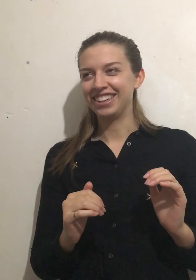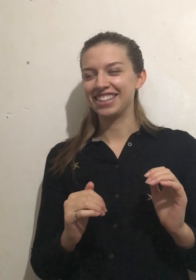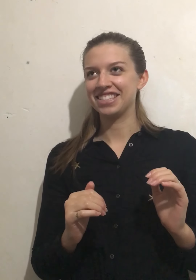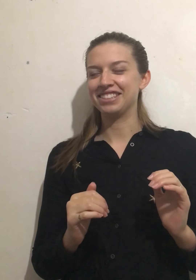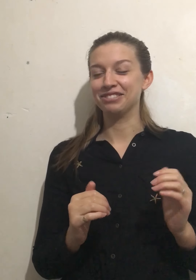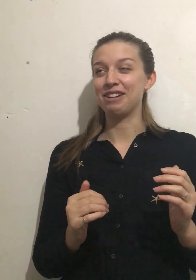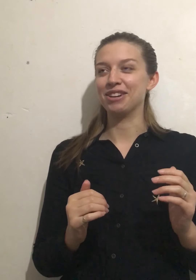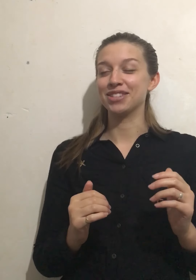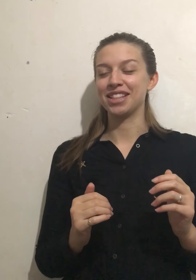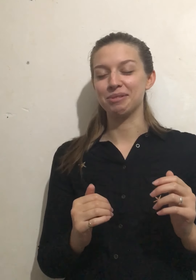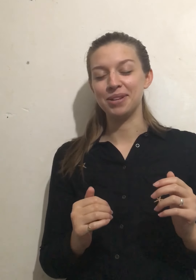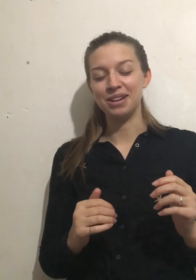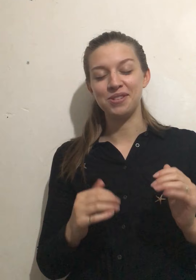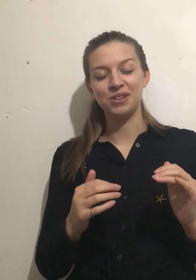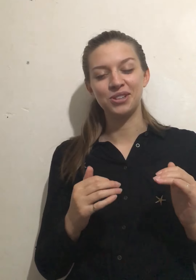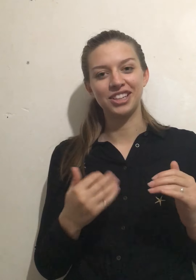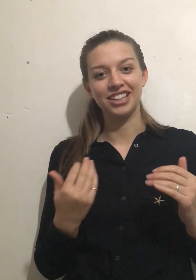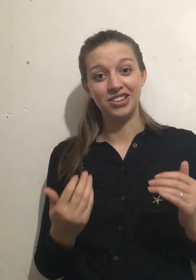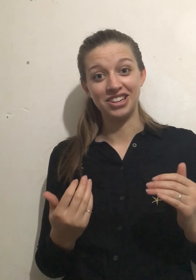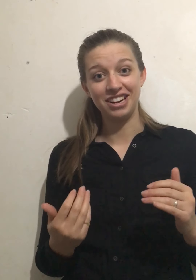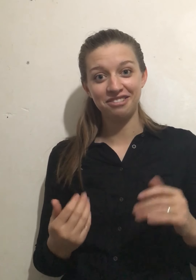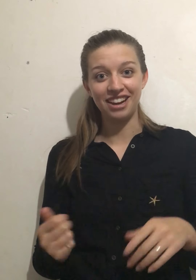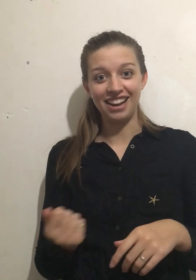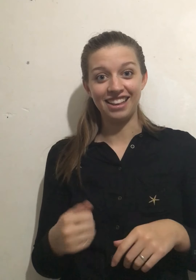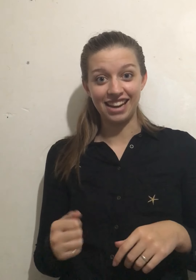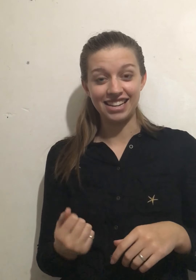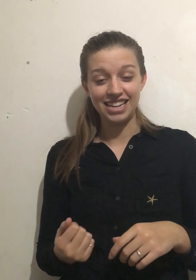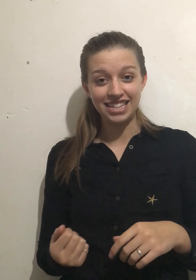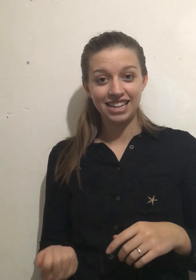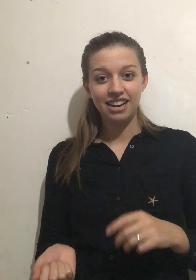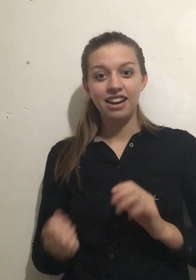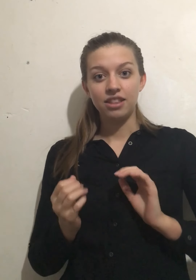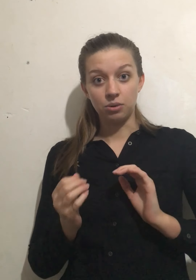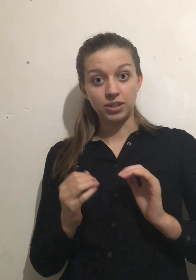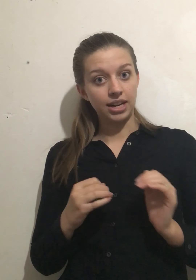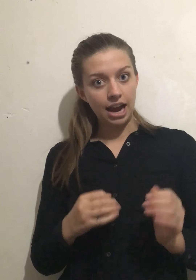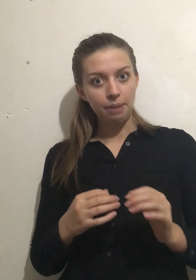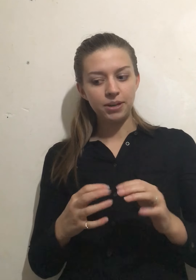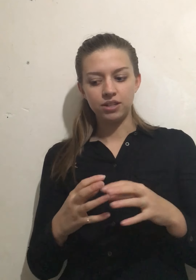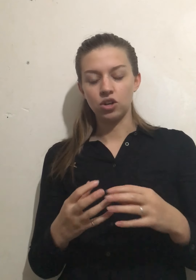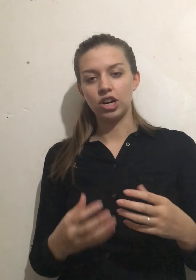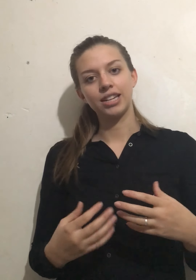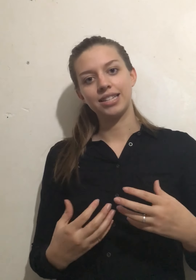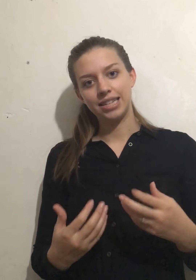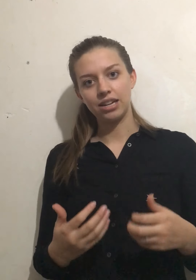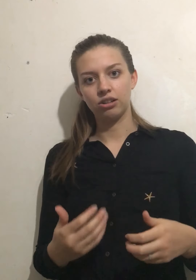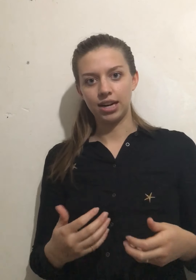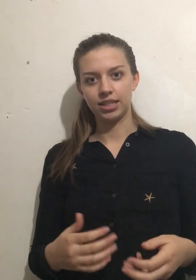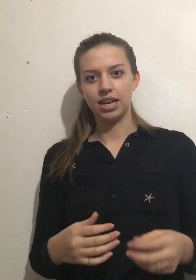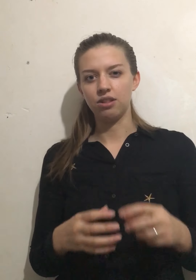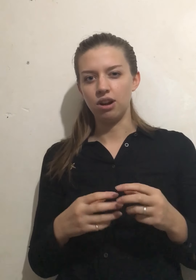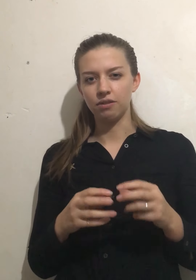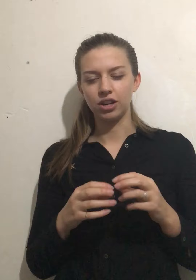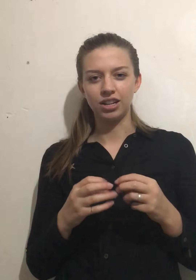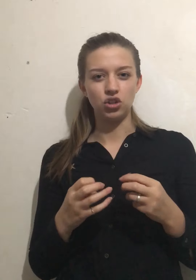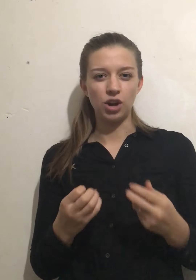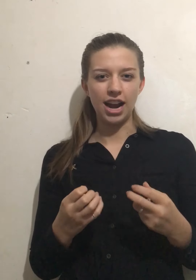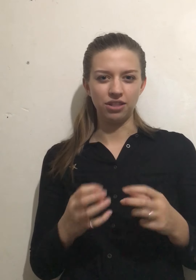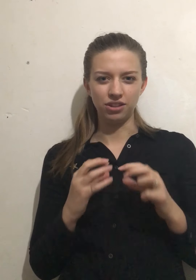guess the right way to say that would be, if you don't cook it long enough at that heat, then what's going to happen is they're not going to set correctly and they're never going to dry. They'll